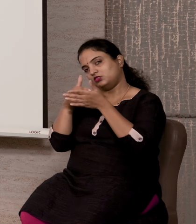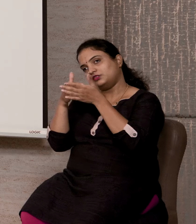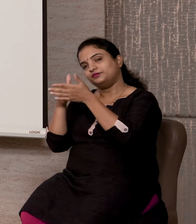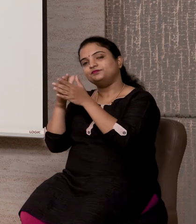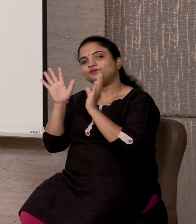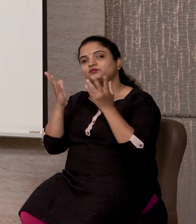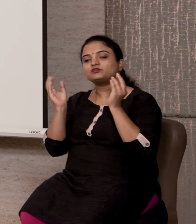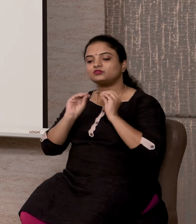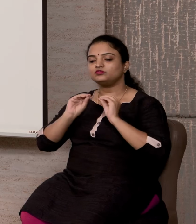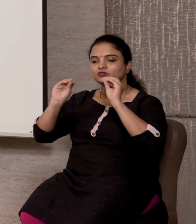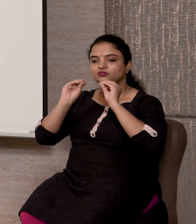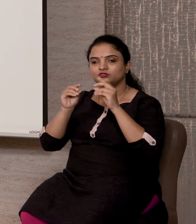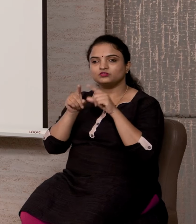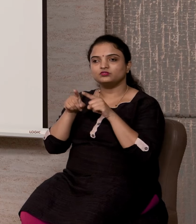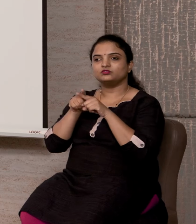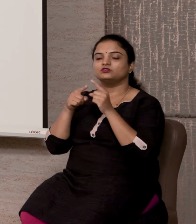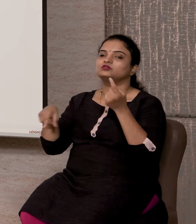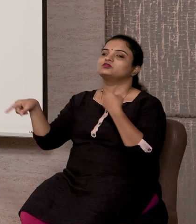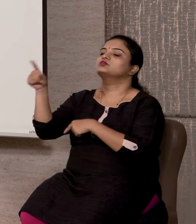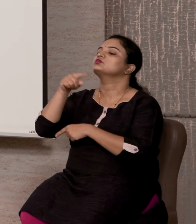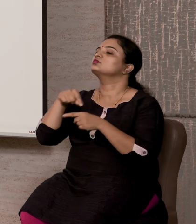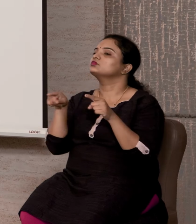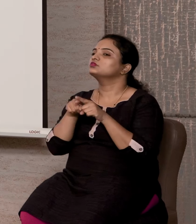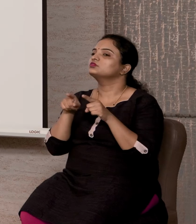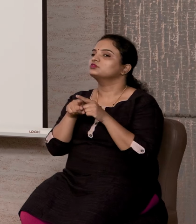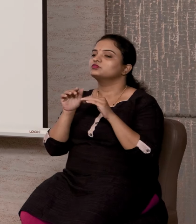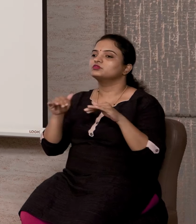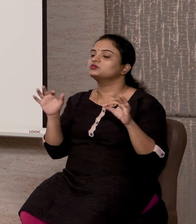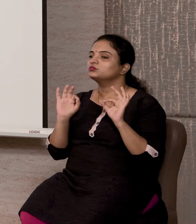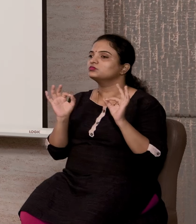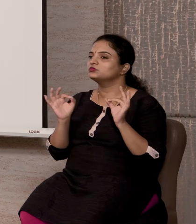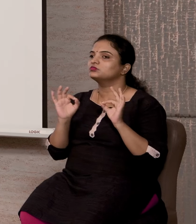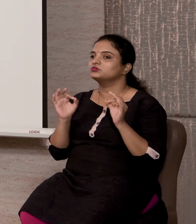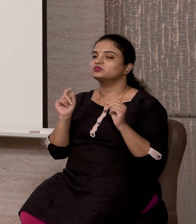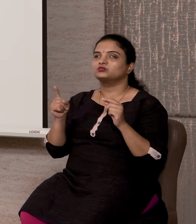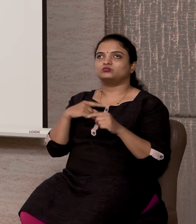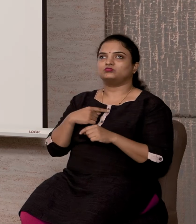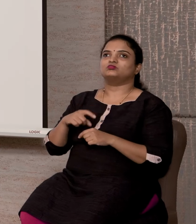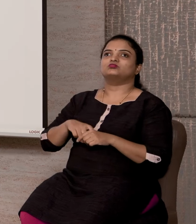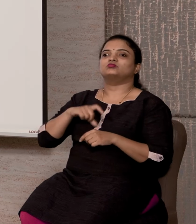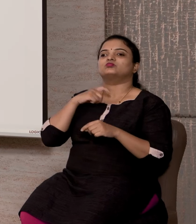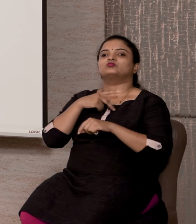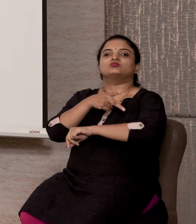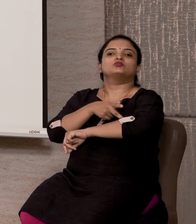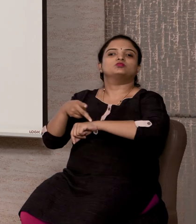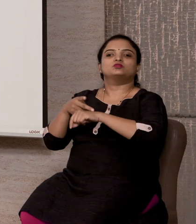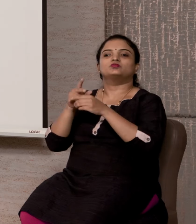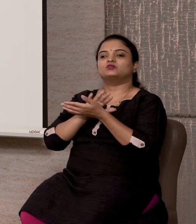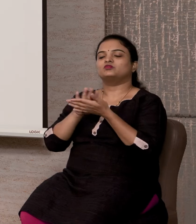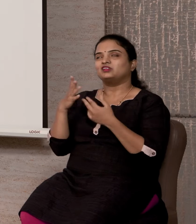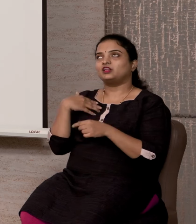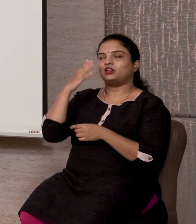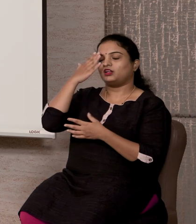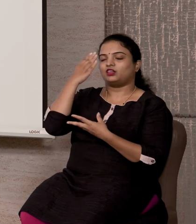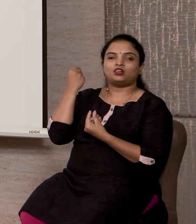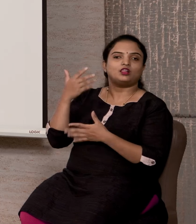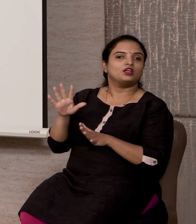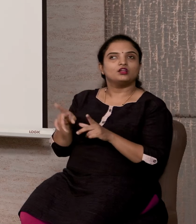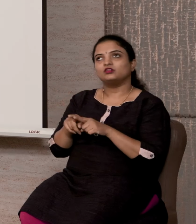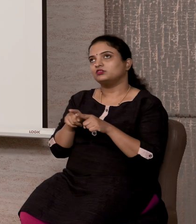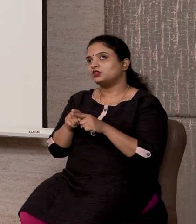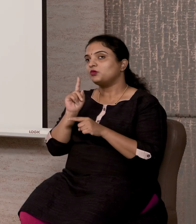don't teach enough of these to our students. And once they become professionals, they're not mindful about it. But there are